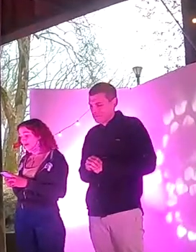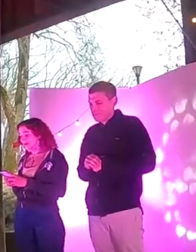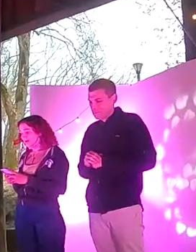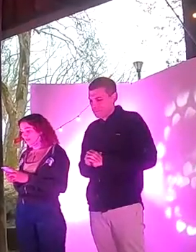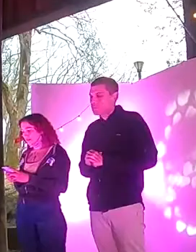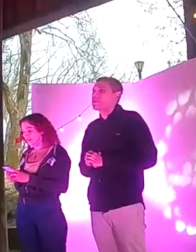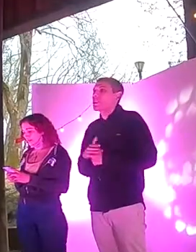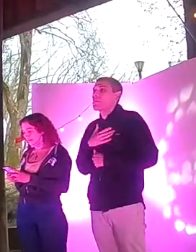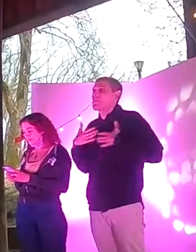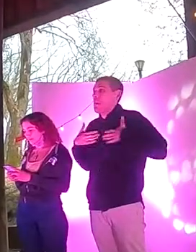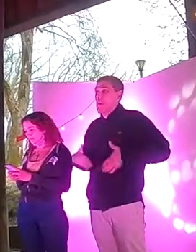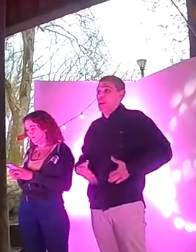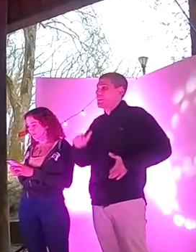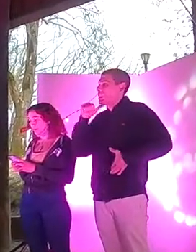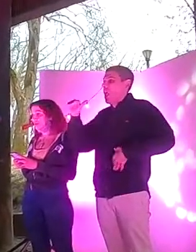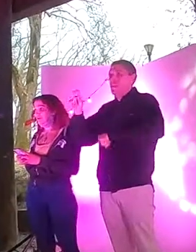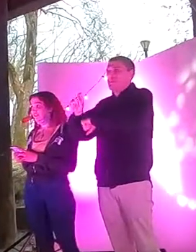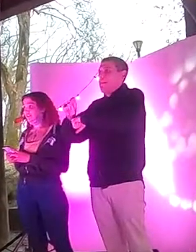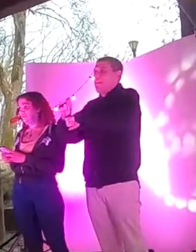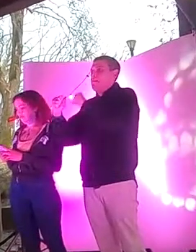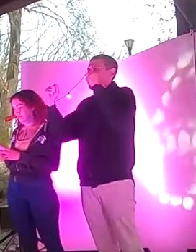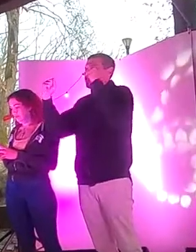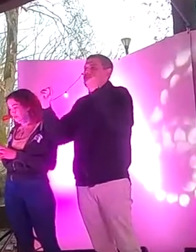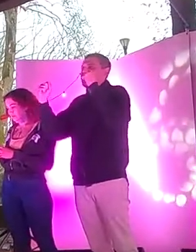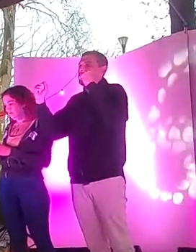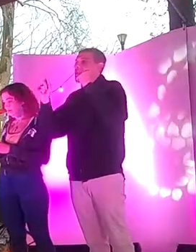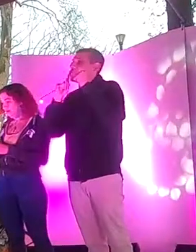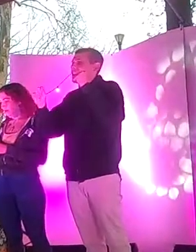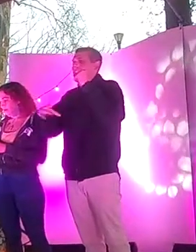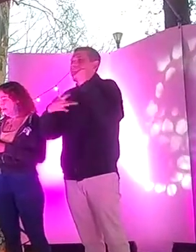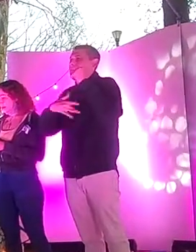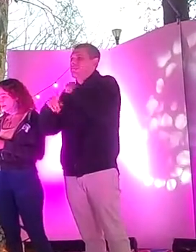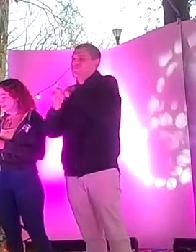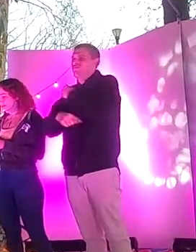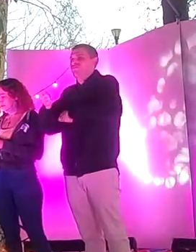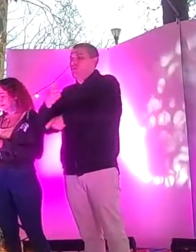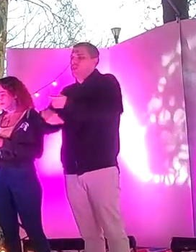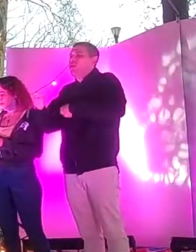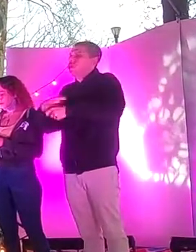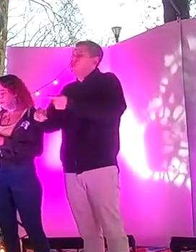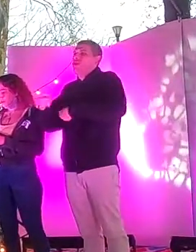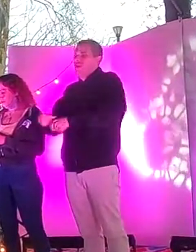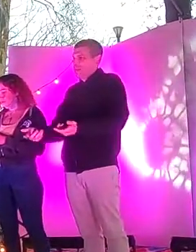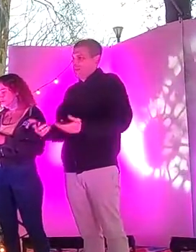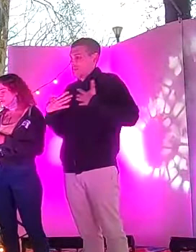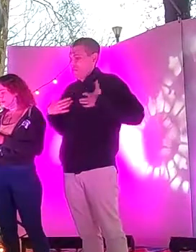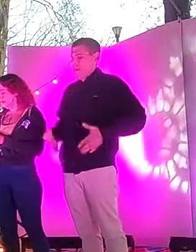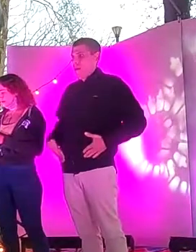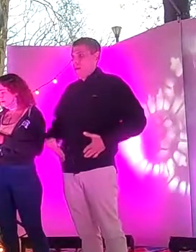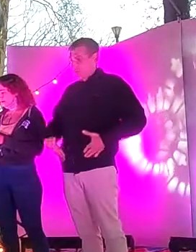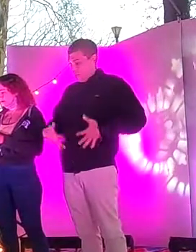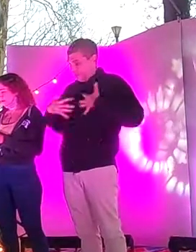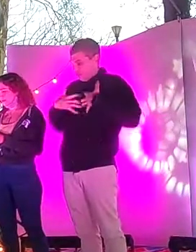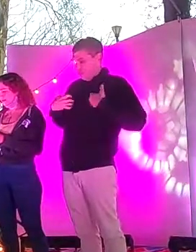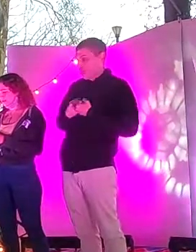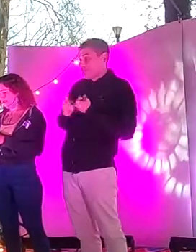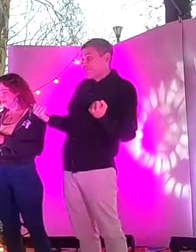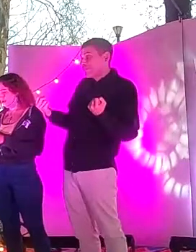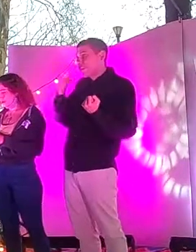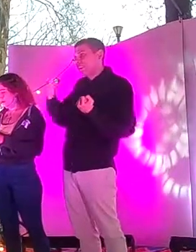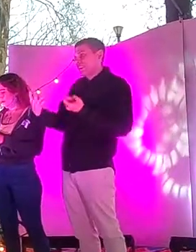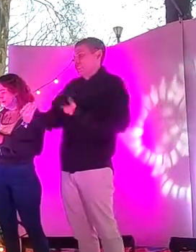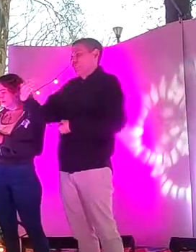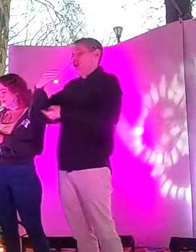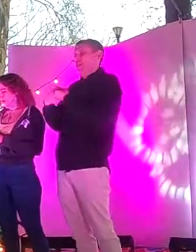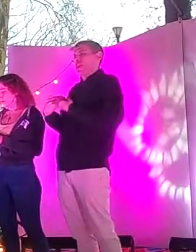My body was never a temple. It was always disposable to you. My body tells the story of generational trauma that swells deep